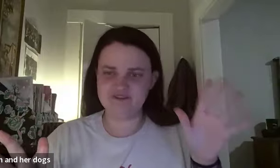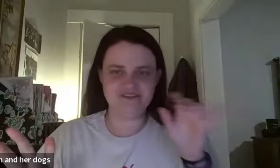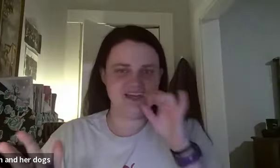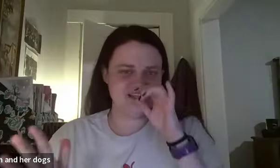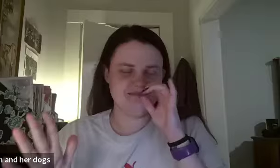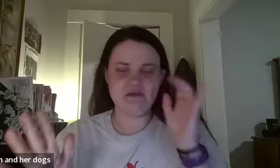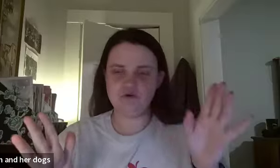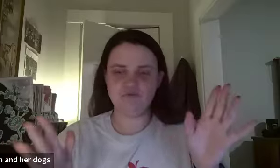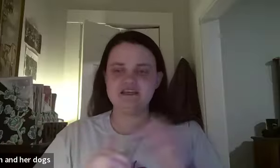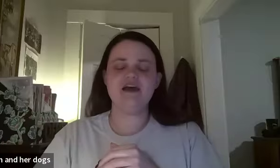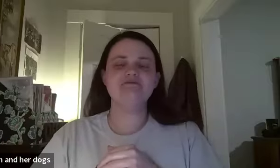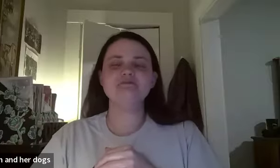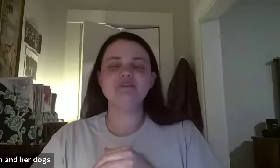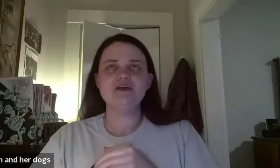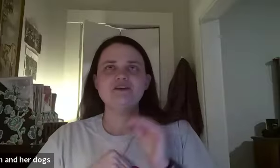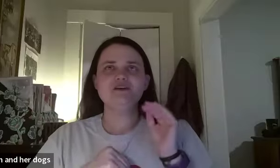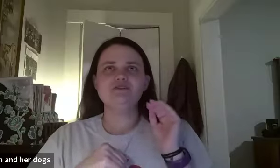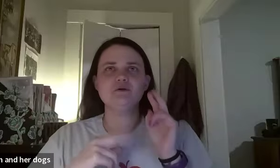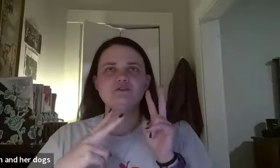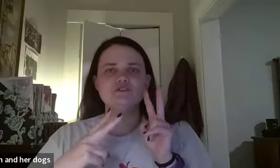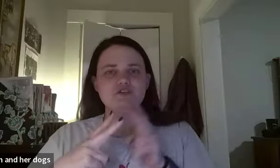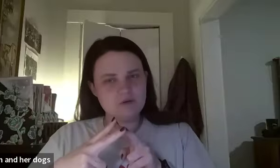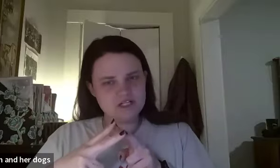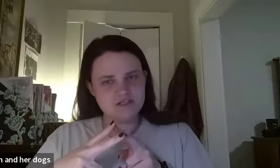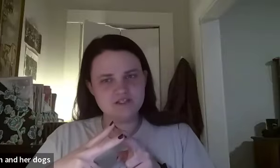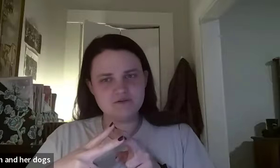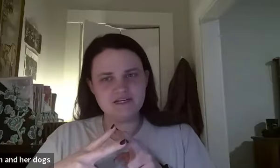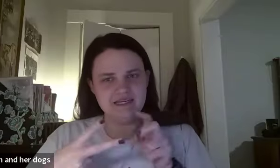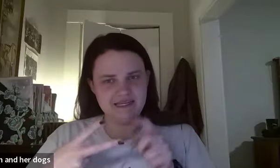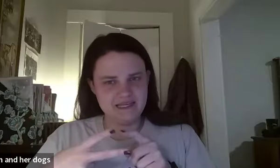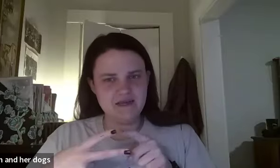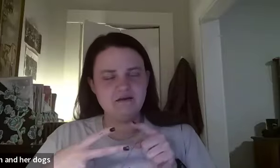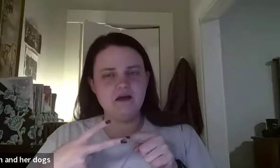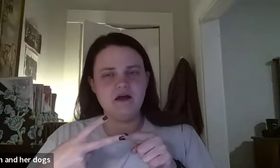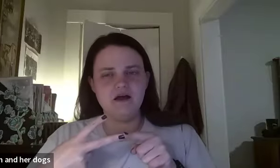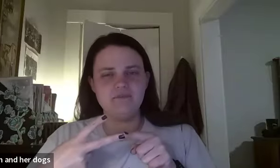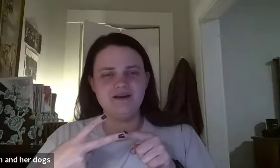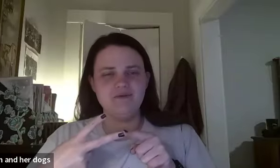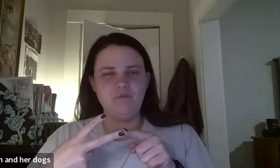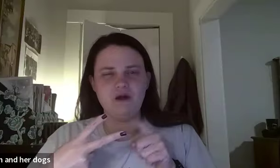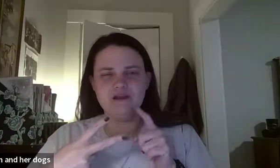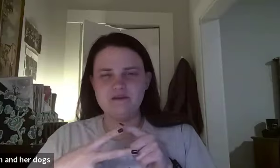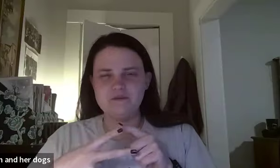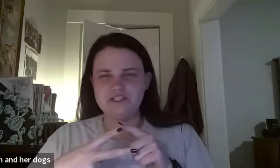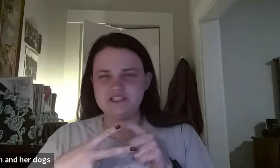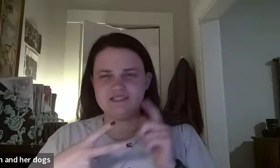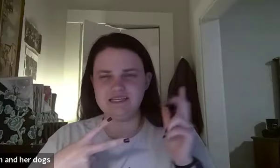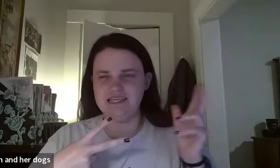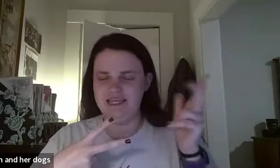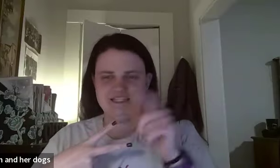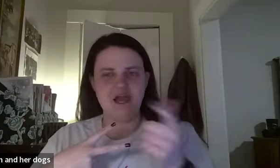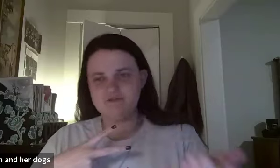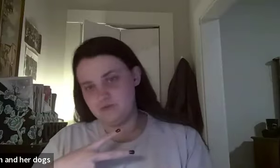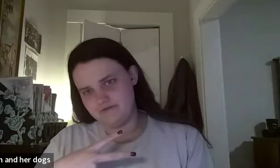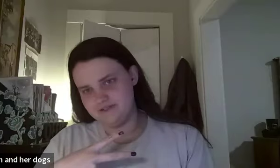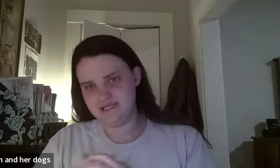think that is important one to have. There are two ways you can do it again. One of them is just, it's kind of a preference